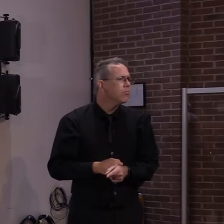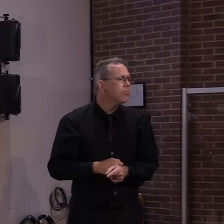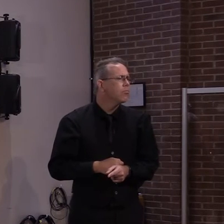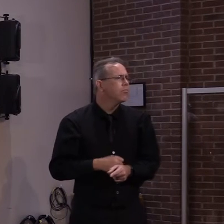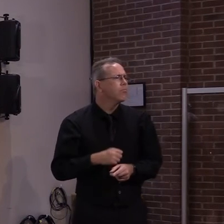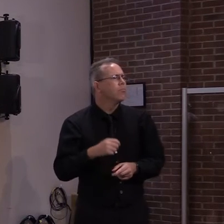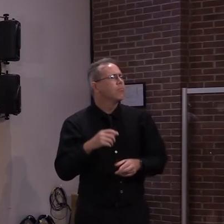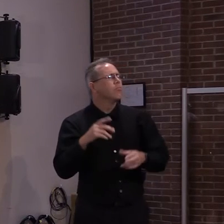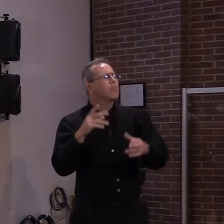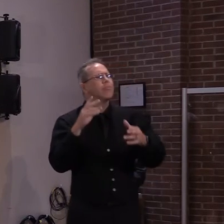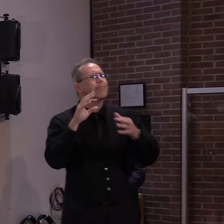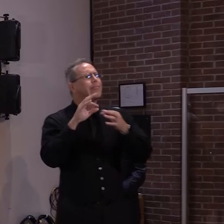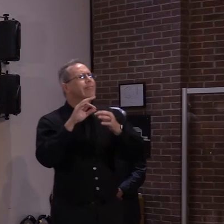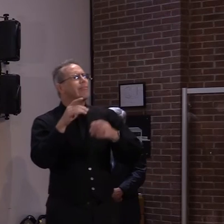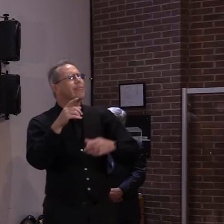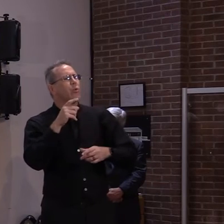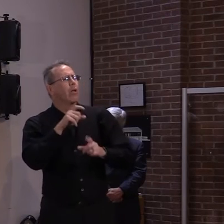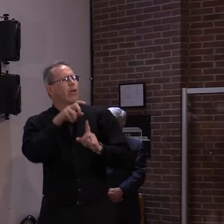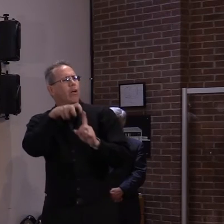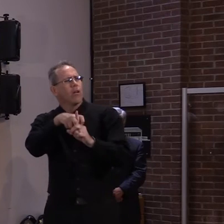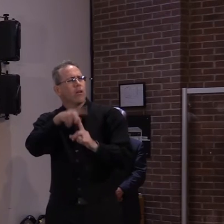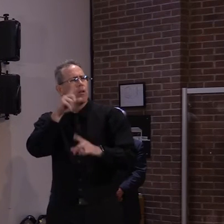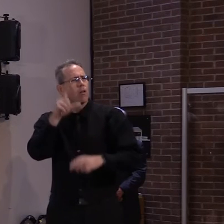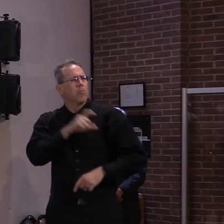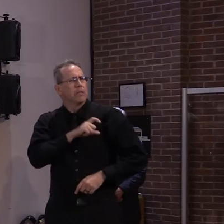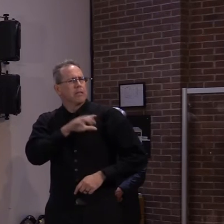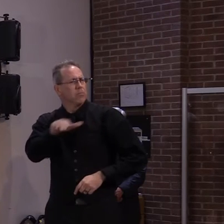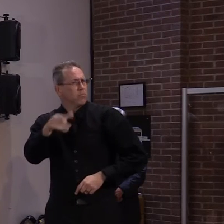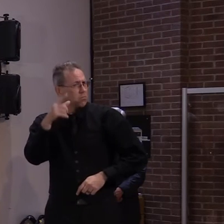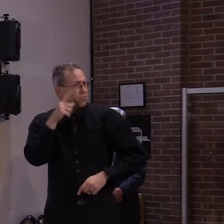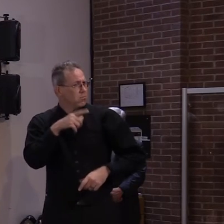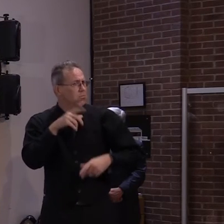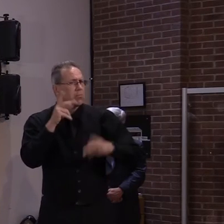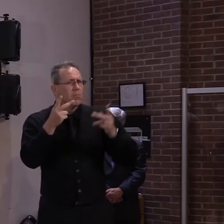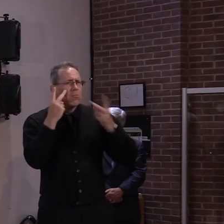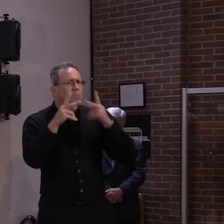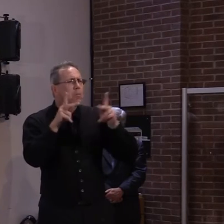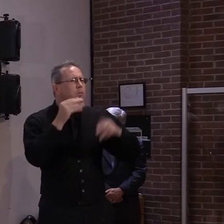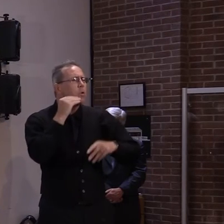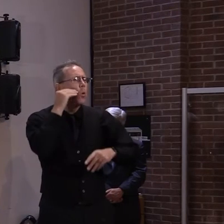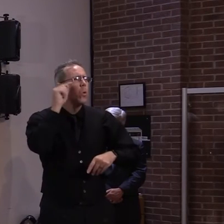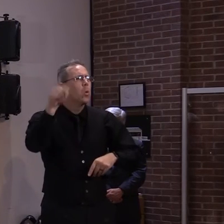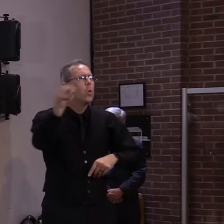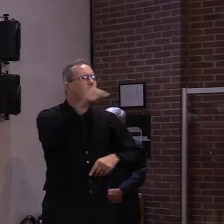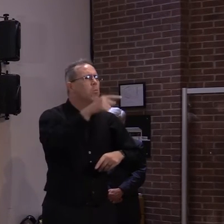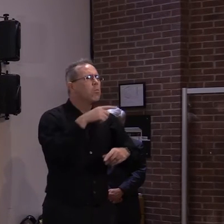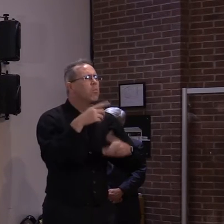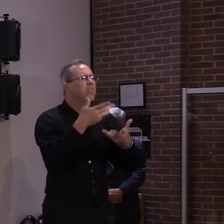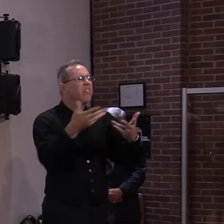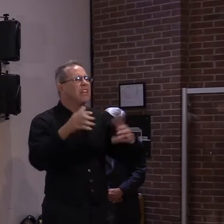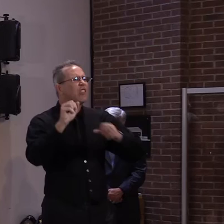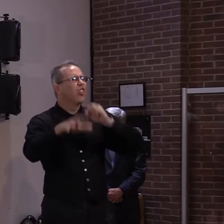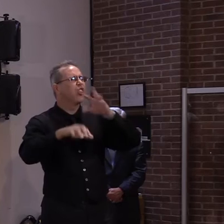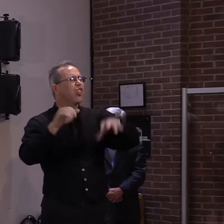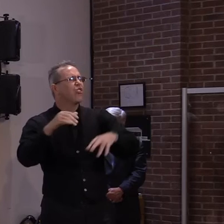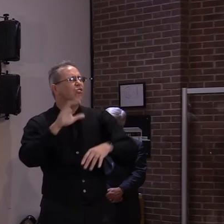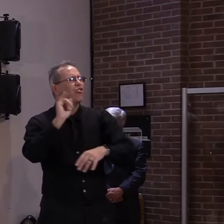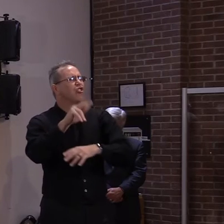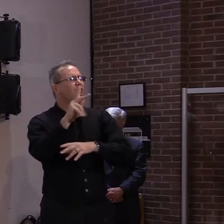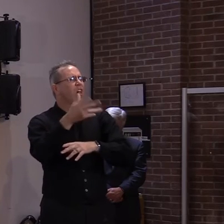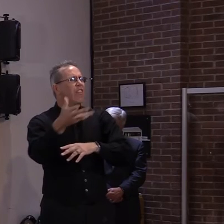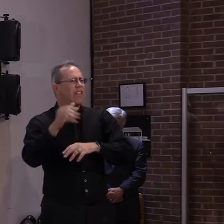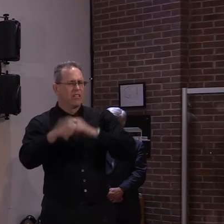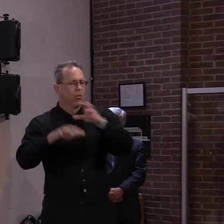or check out vehicles that are out on the main road and blocking traffic, the dispatchers are